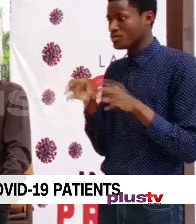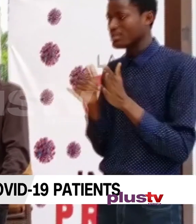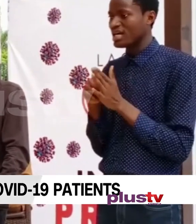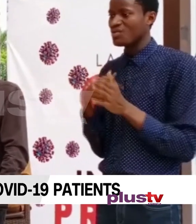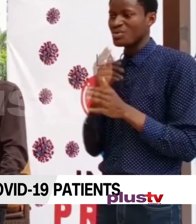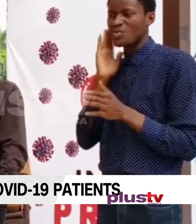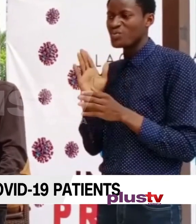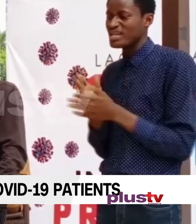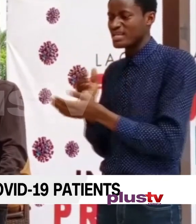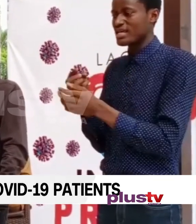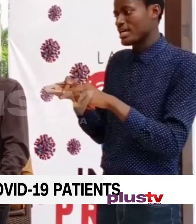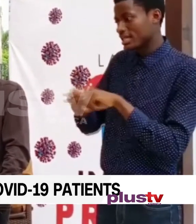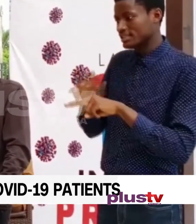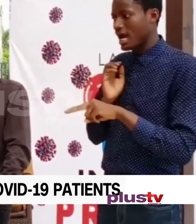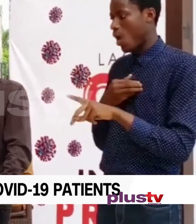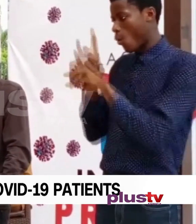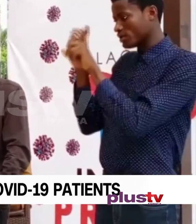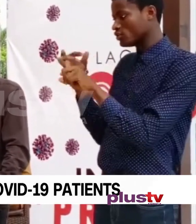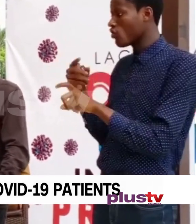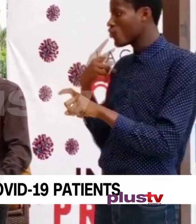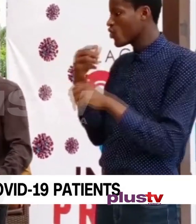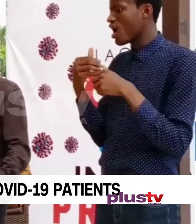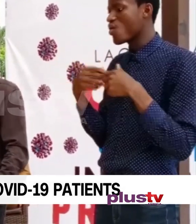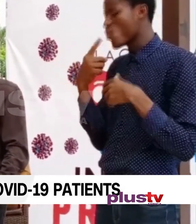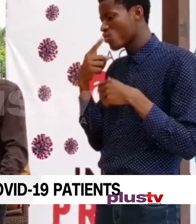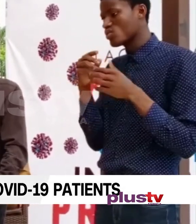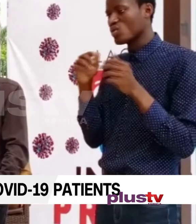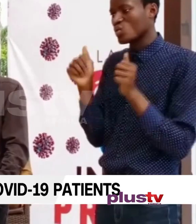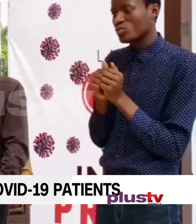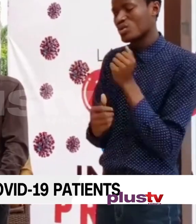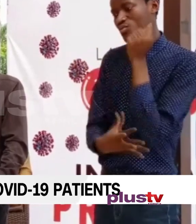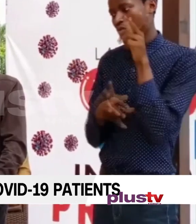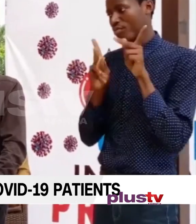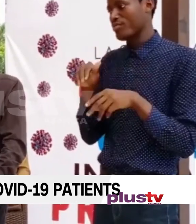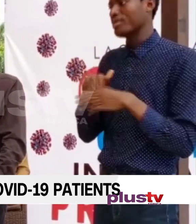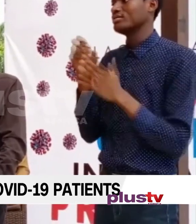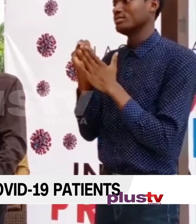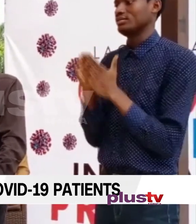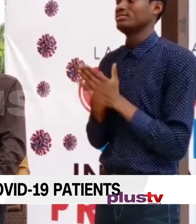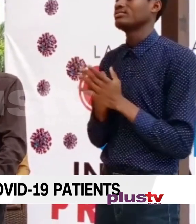our screening of vulnerable populations within the state.